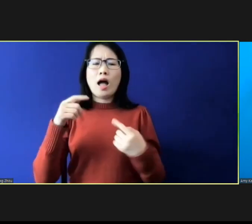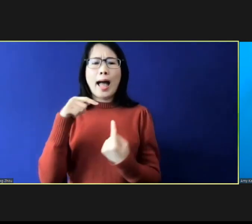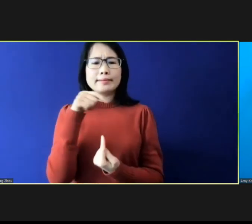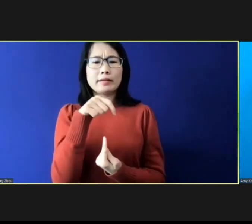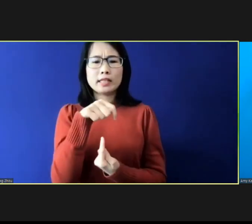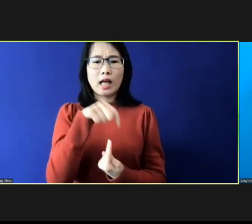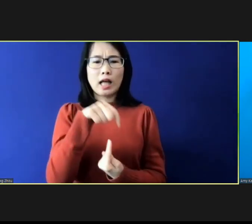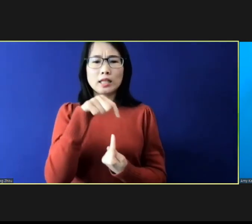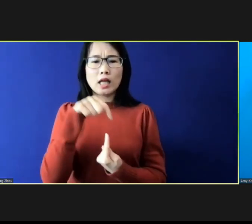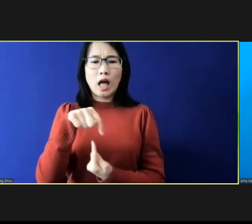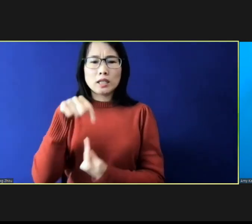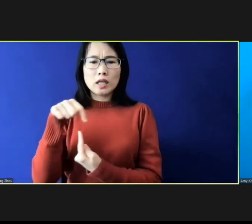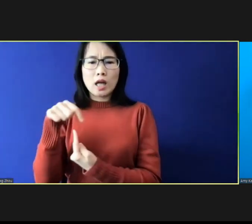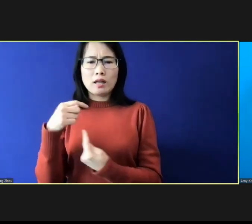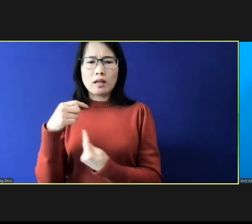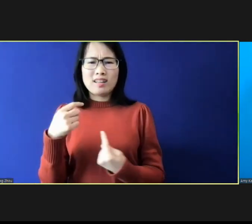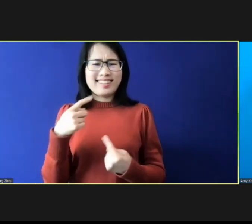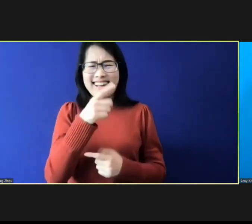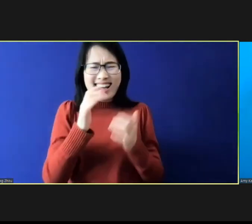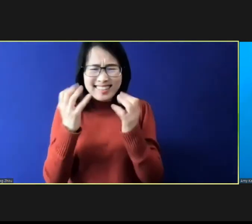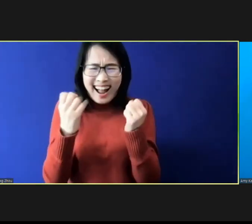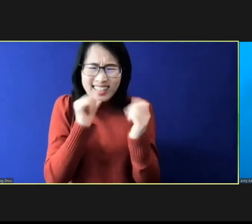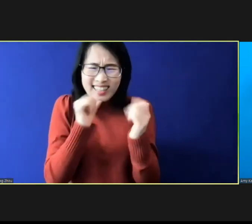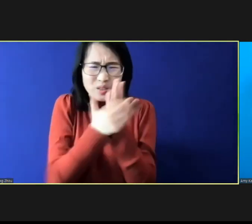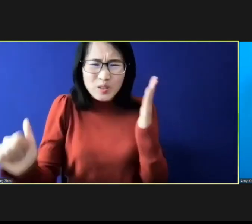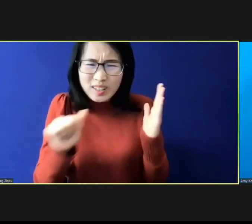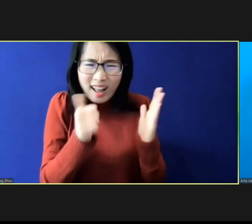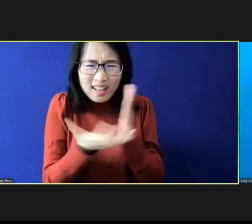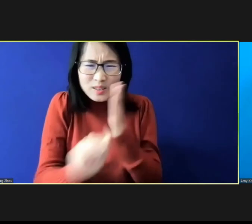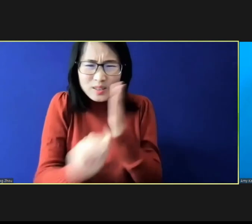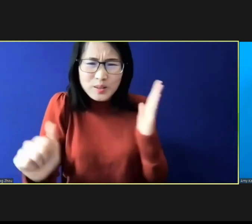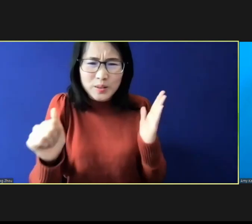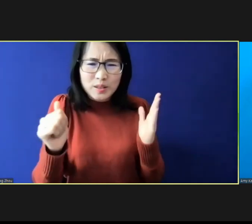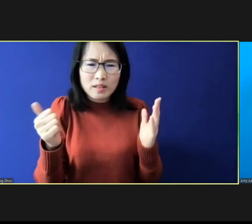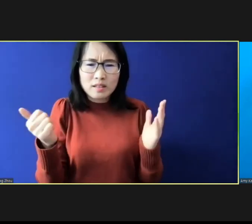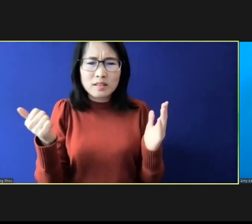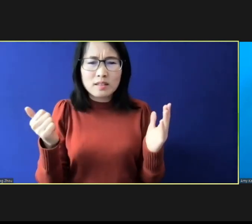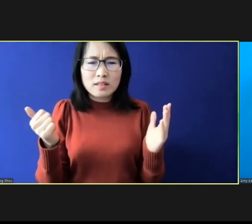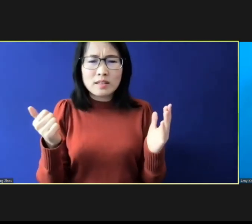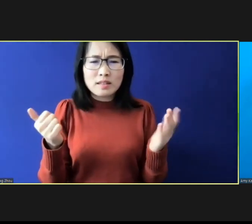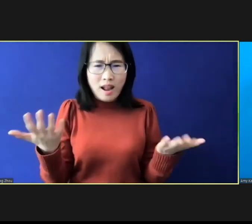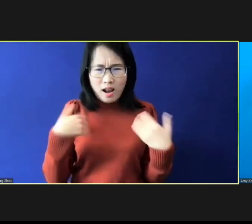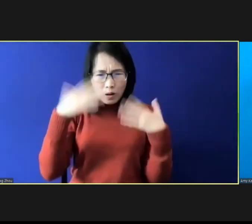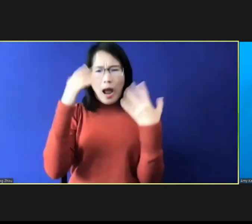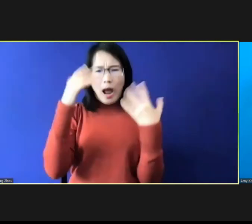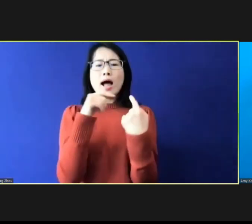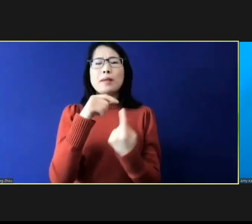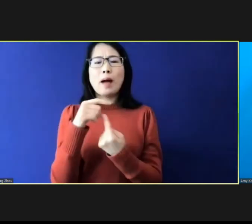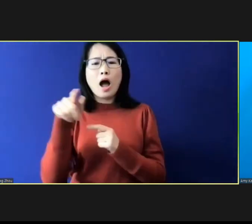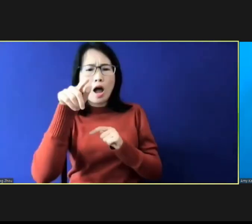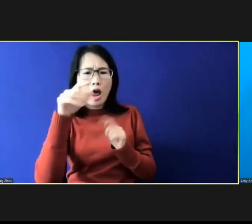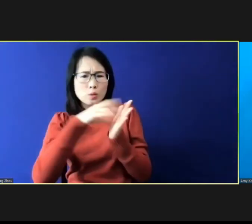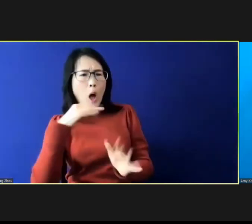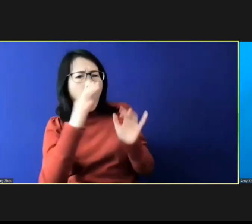training program. And they, the students were being taught not natural sign language,